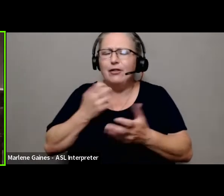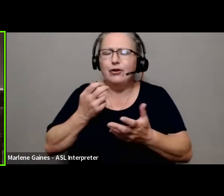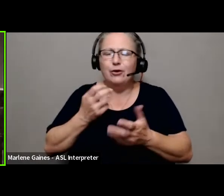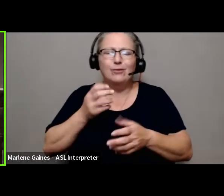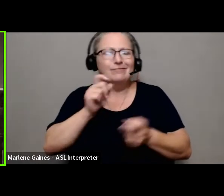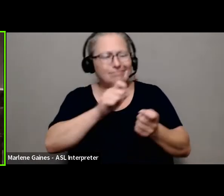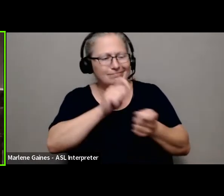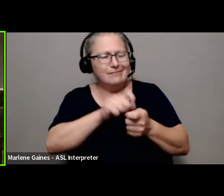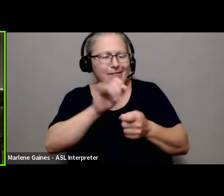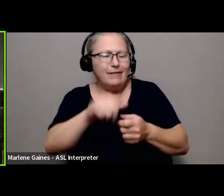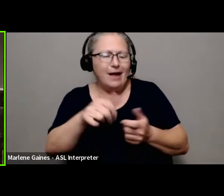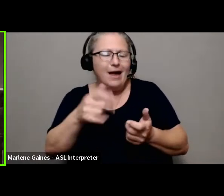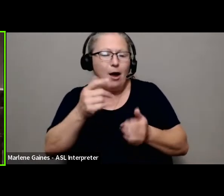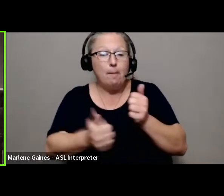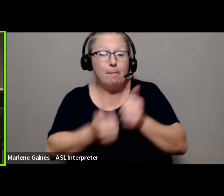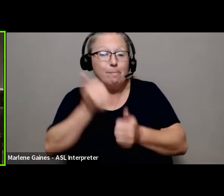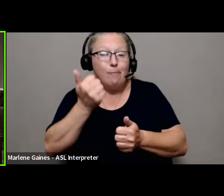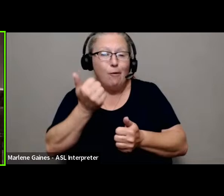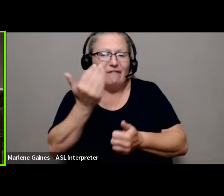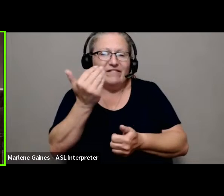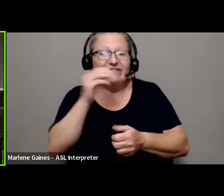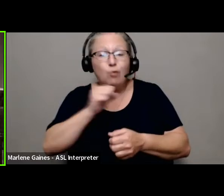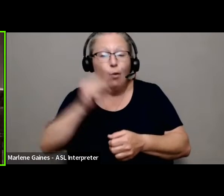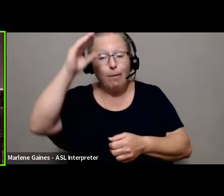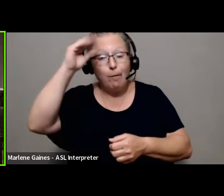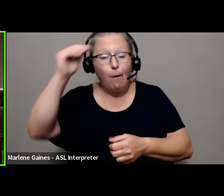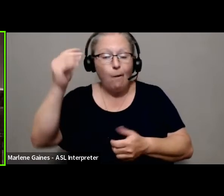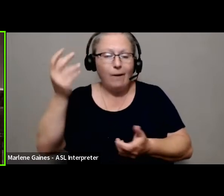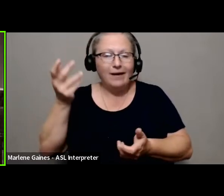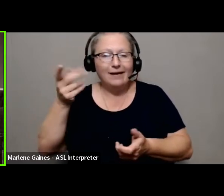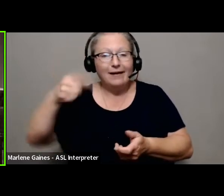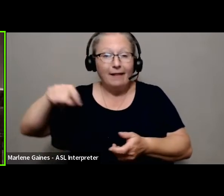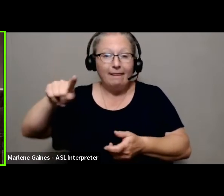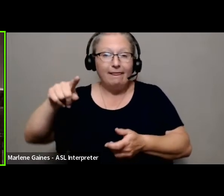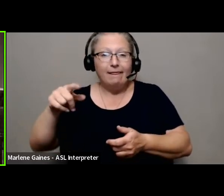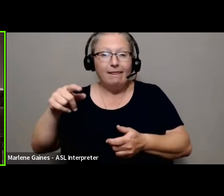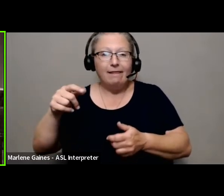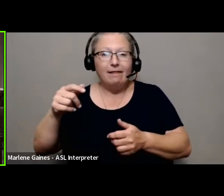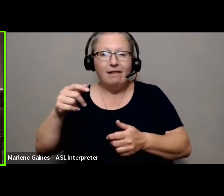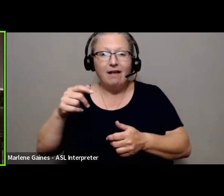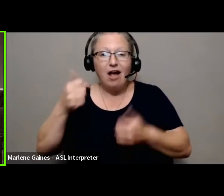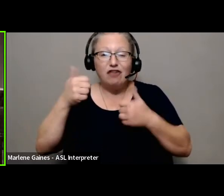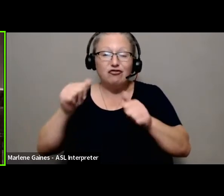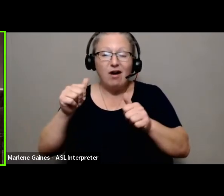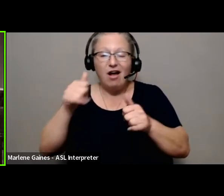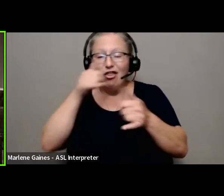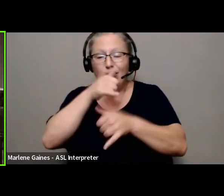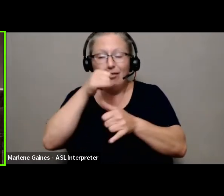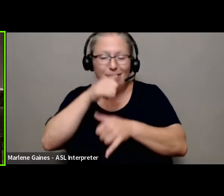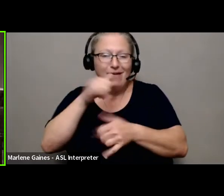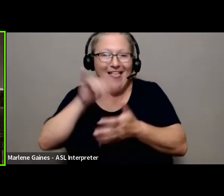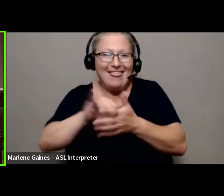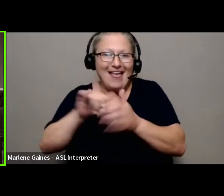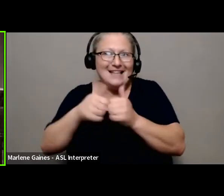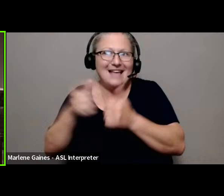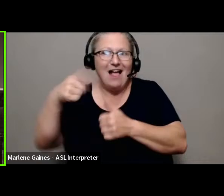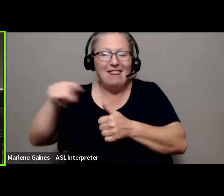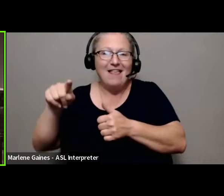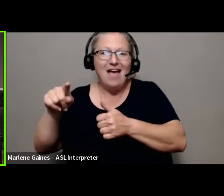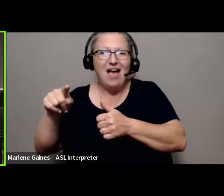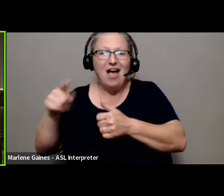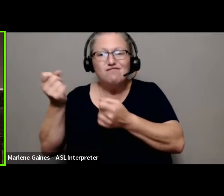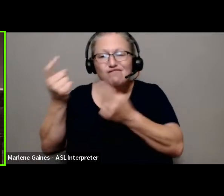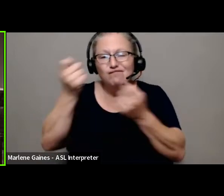mostly it's, 15-year-old boys, and they're trying out the humor, right? And that's how they relate to each other. And